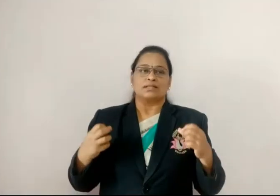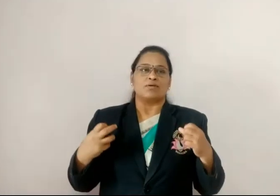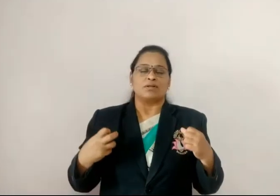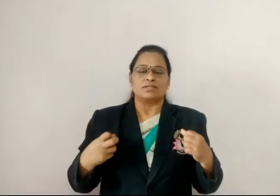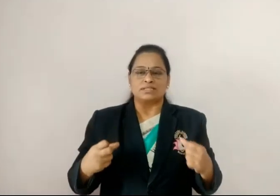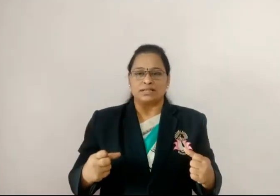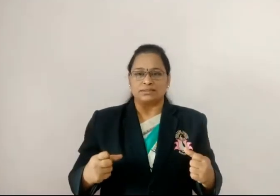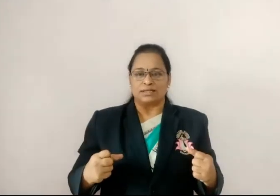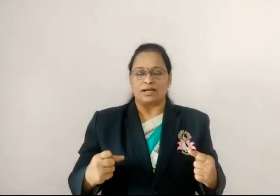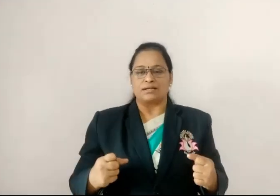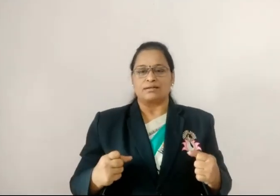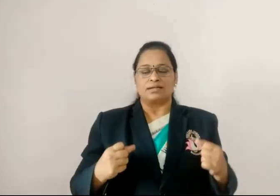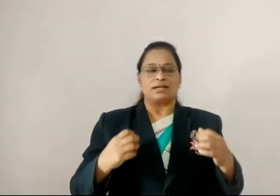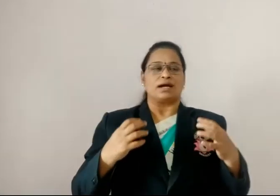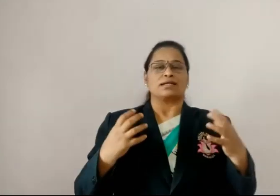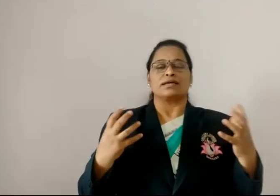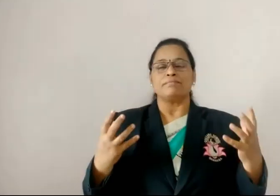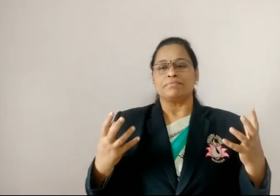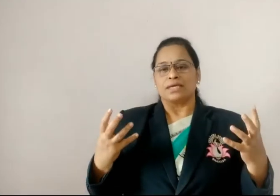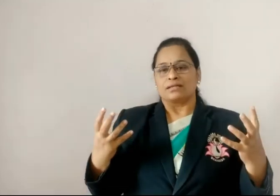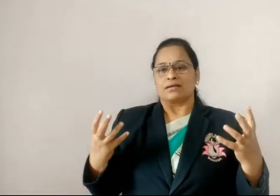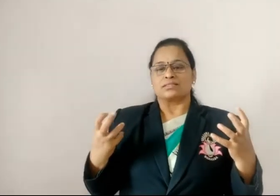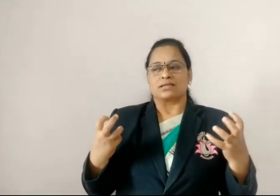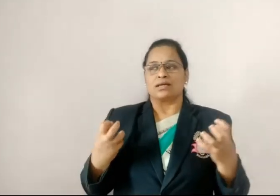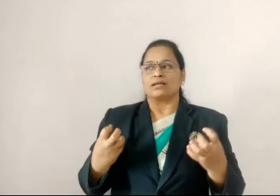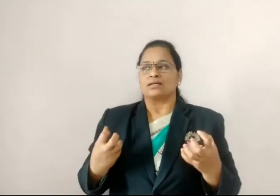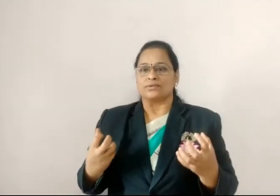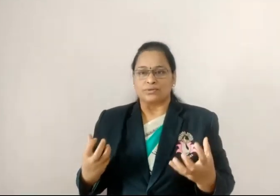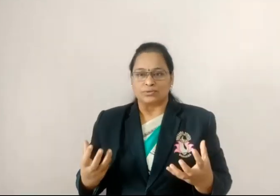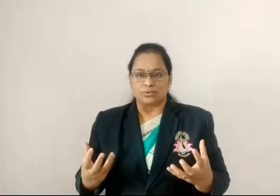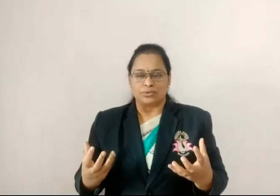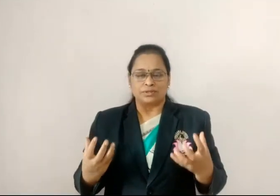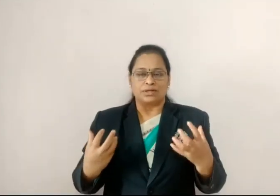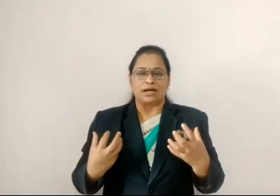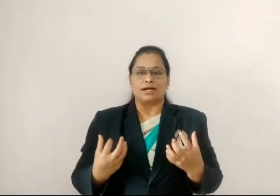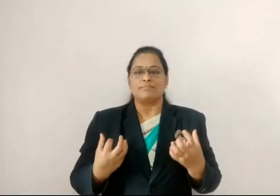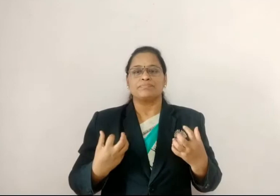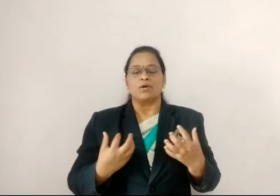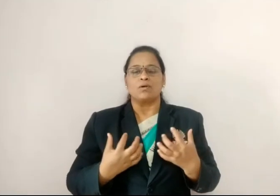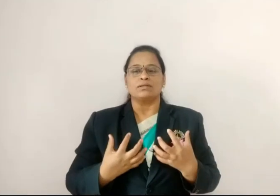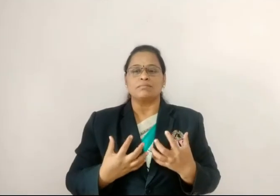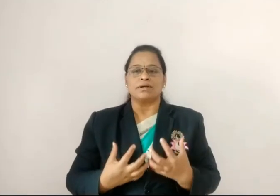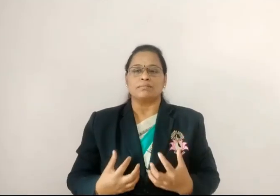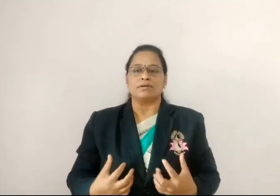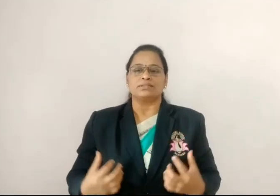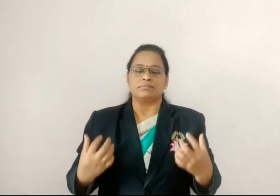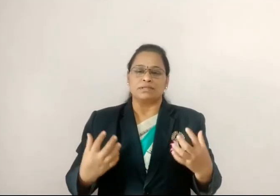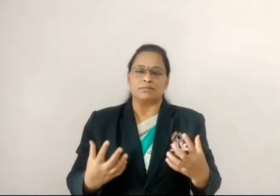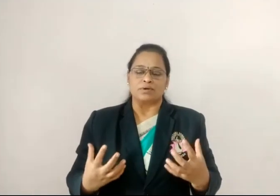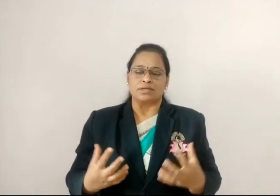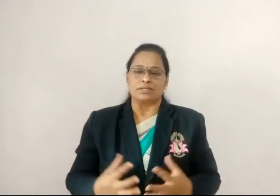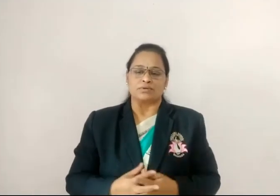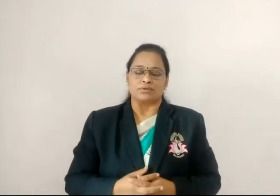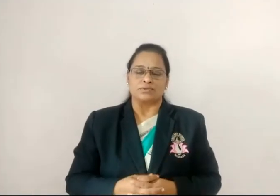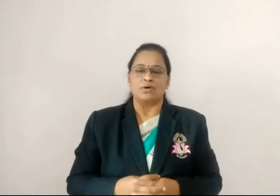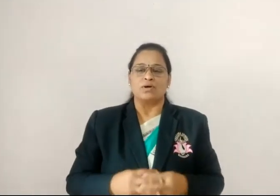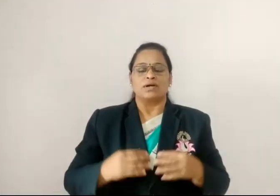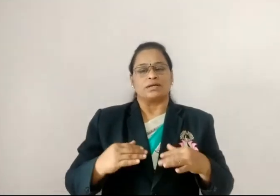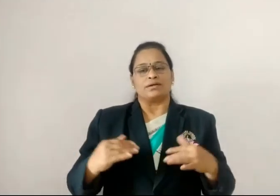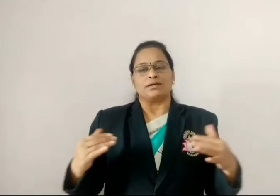all the cells are hydrated and then the skin is also good and all the metabolism in the body is also carried out